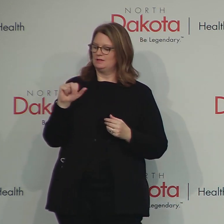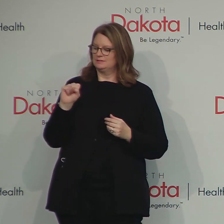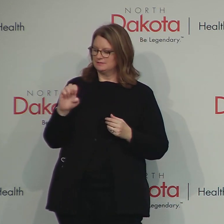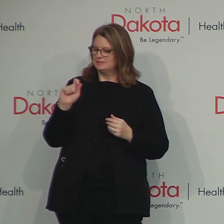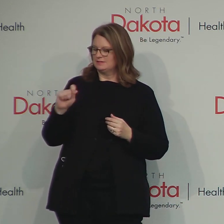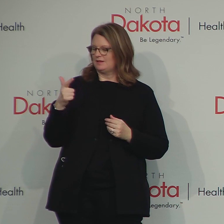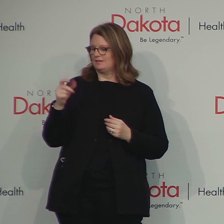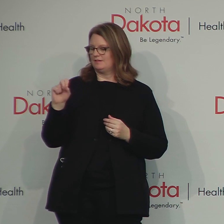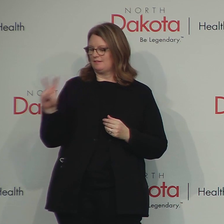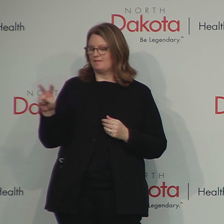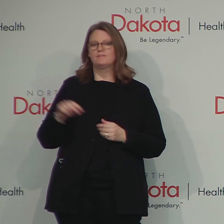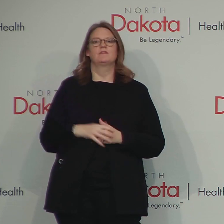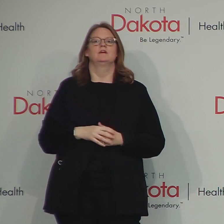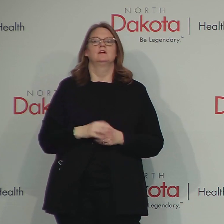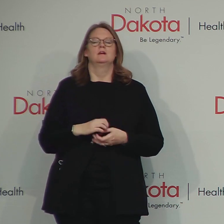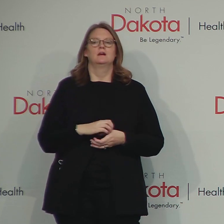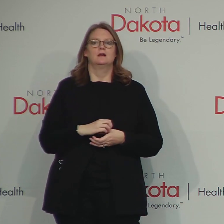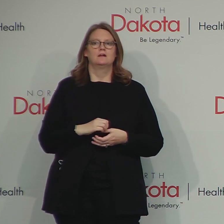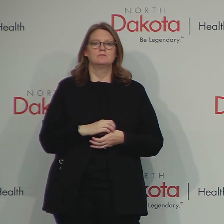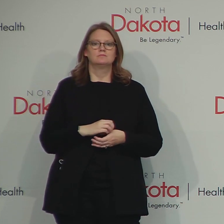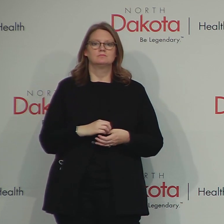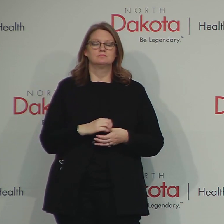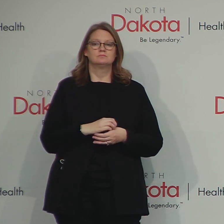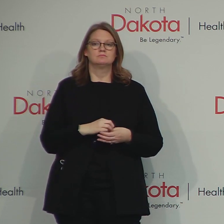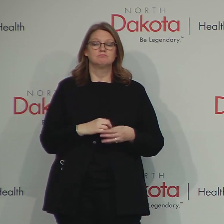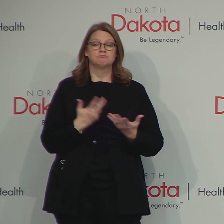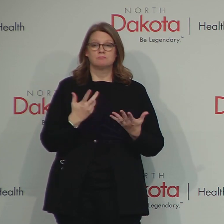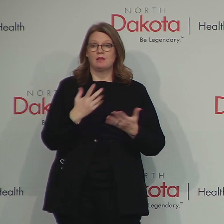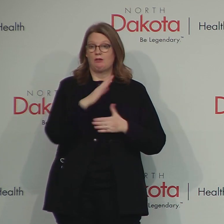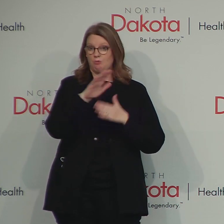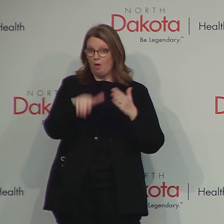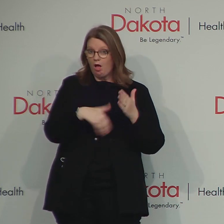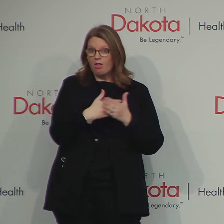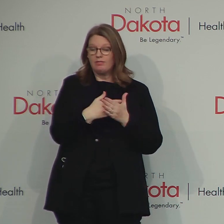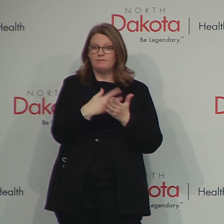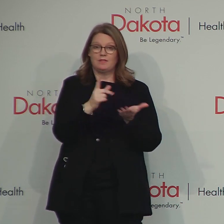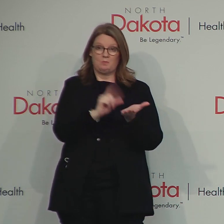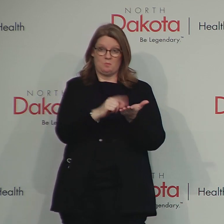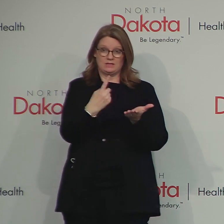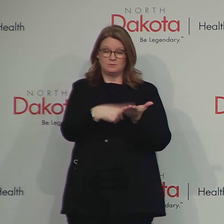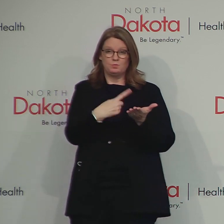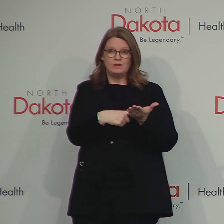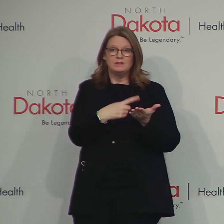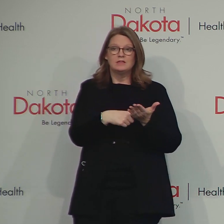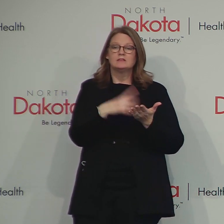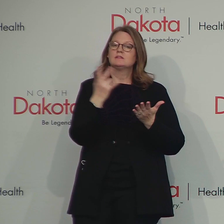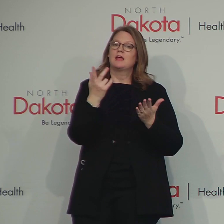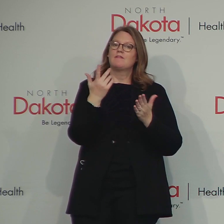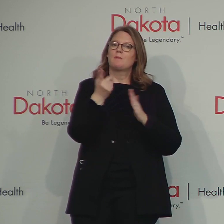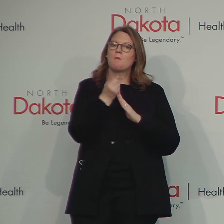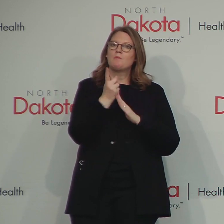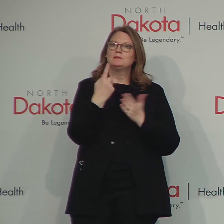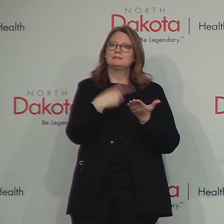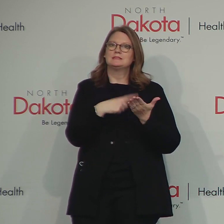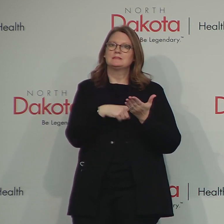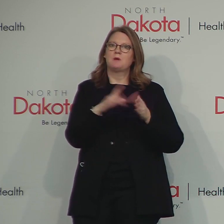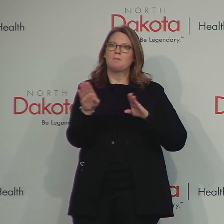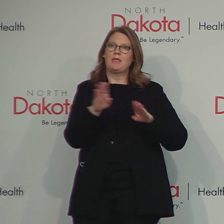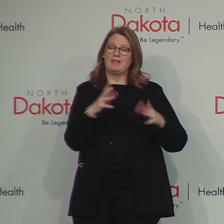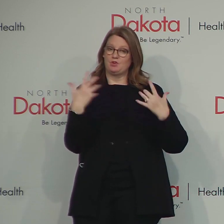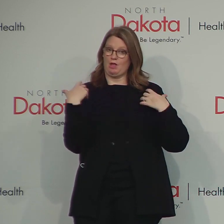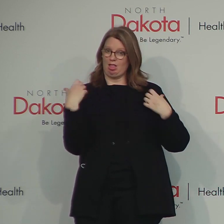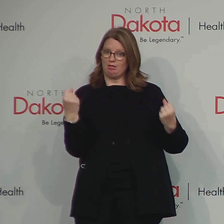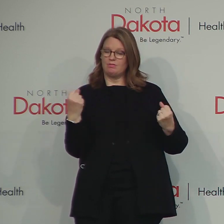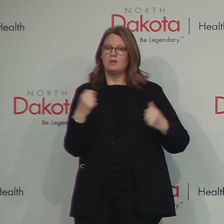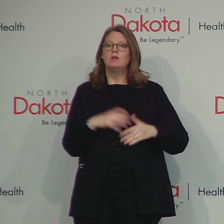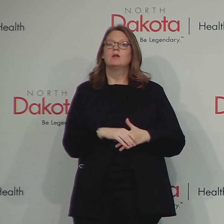channels. As we have on each of our press briefings, we've taken a moment to talk about behavioral health, and